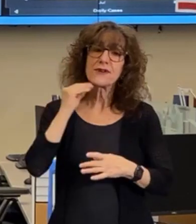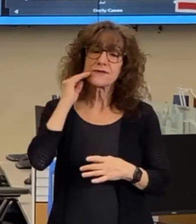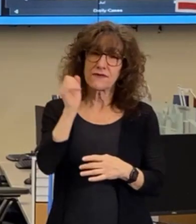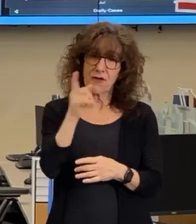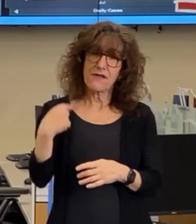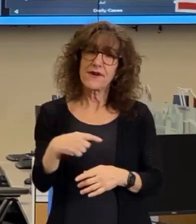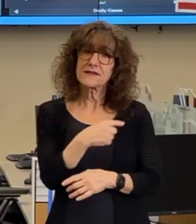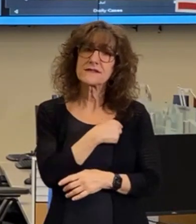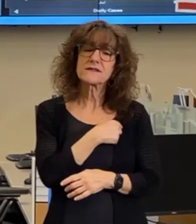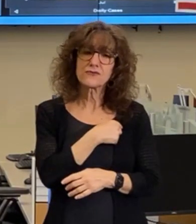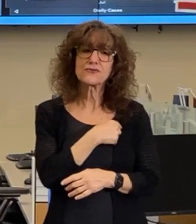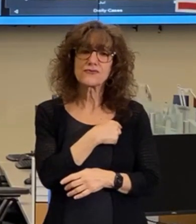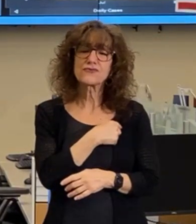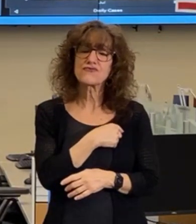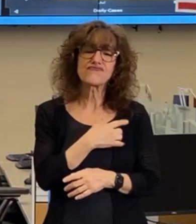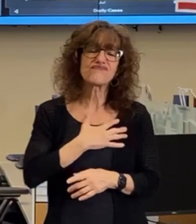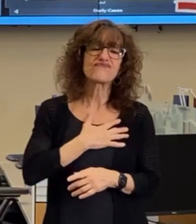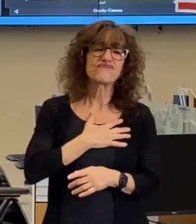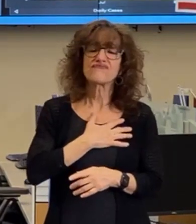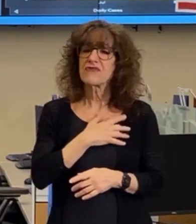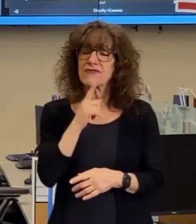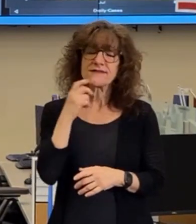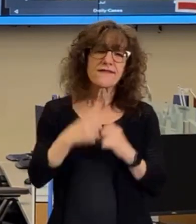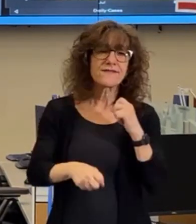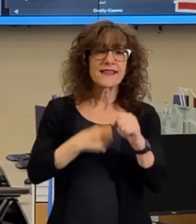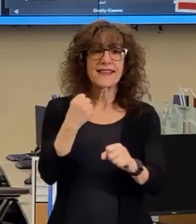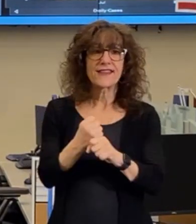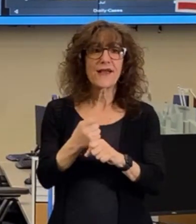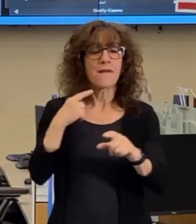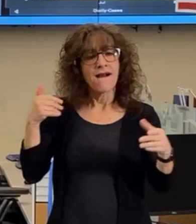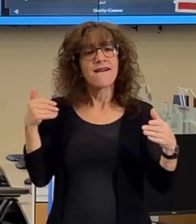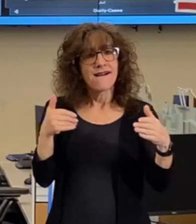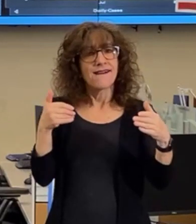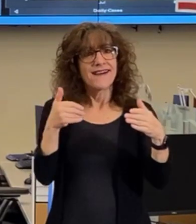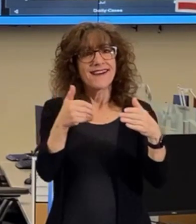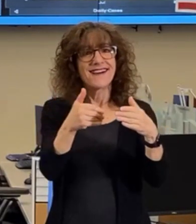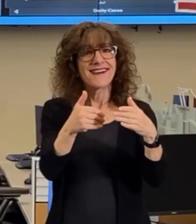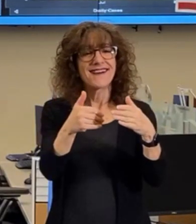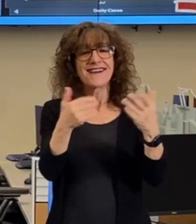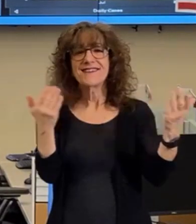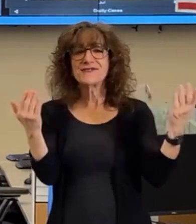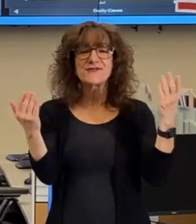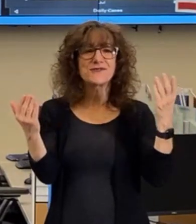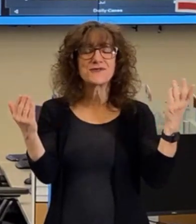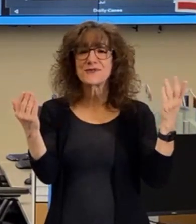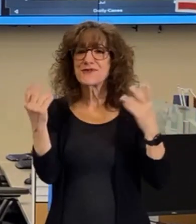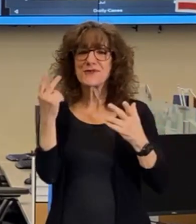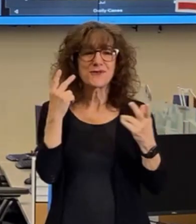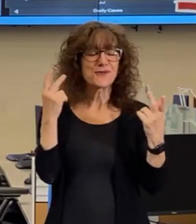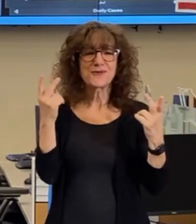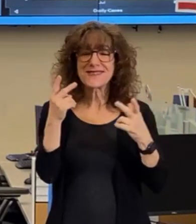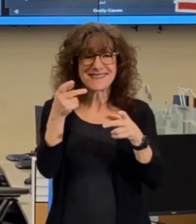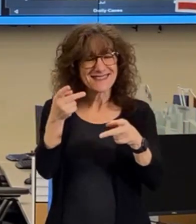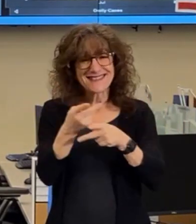us. This has been such a trying year for all of us, but we're getting closer to defeating this pandemic every day, once